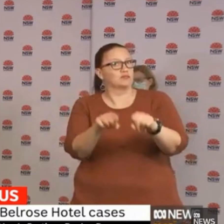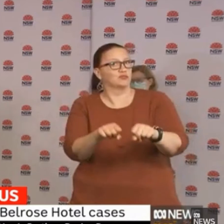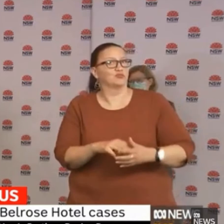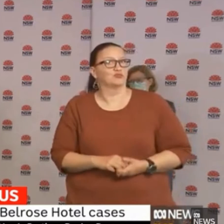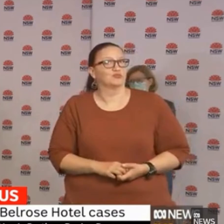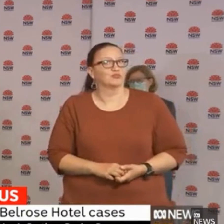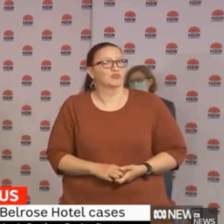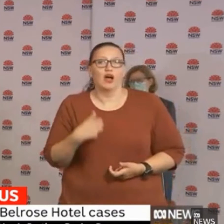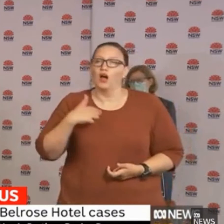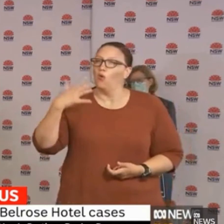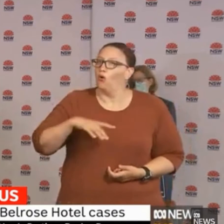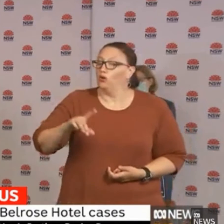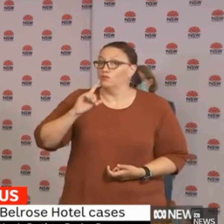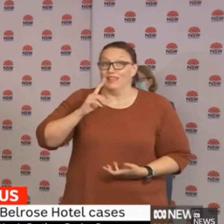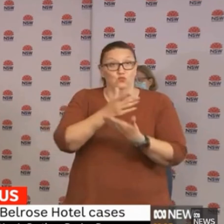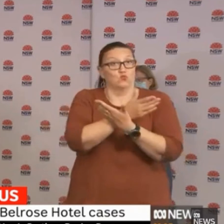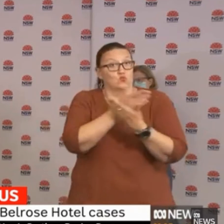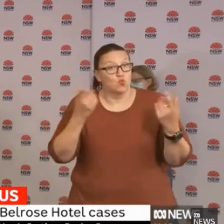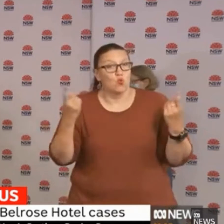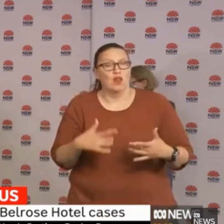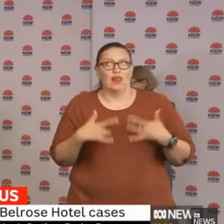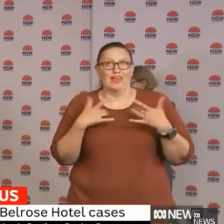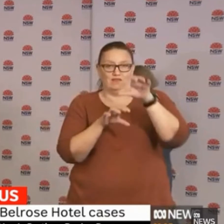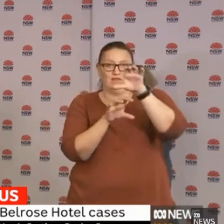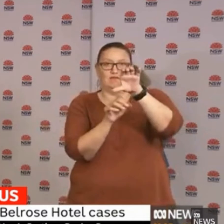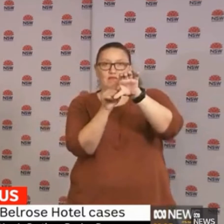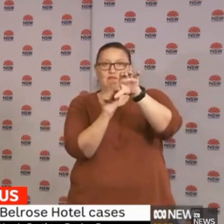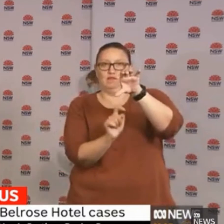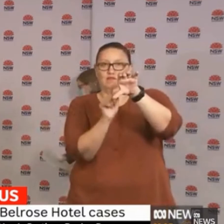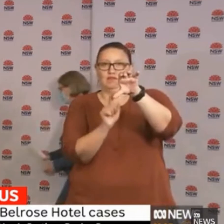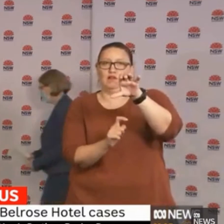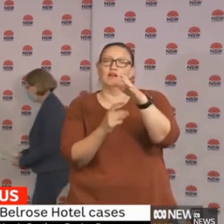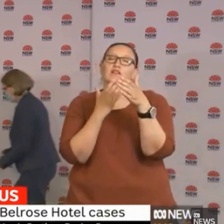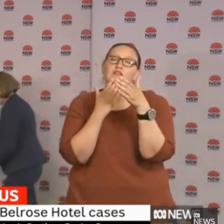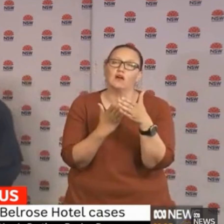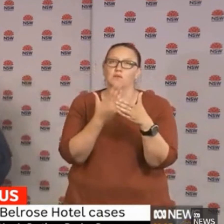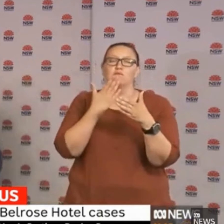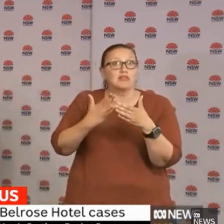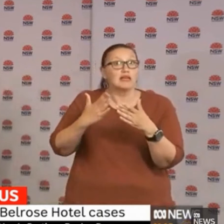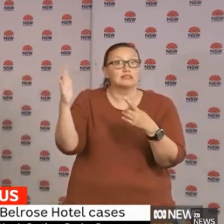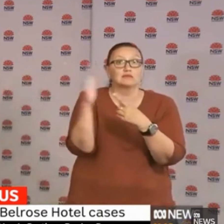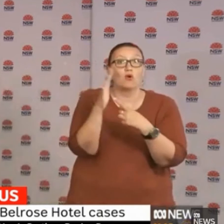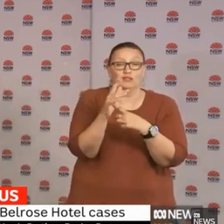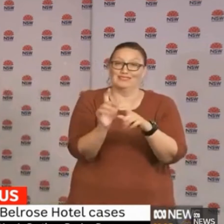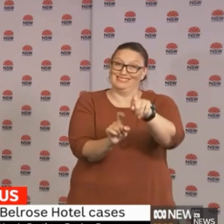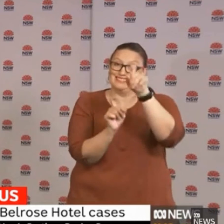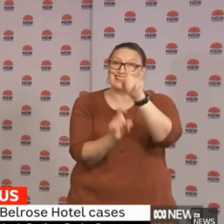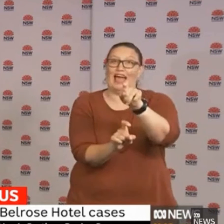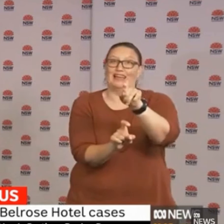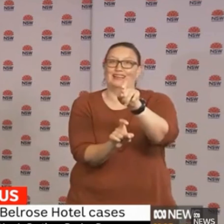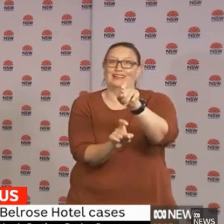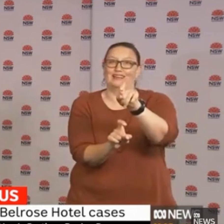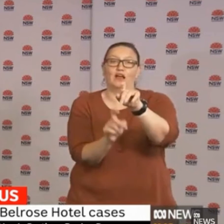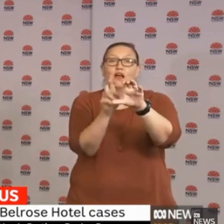so important to the residents of the northern zone and the southern zone that they keep within their zones. It